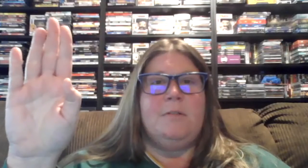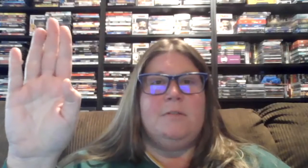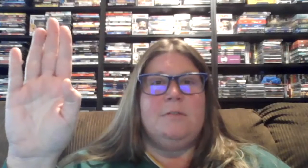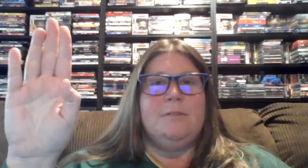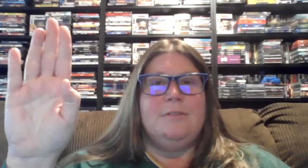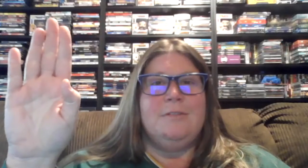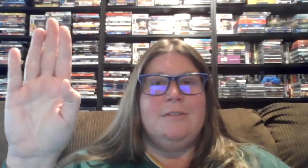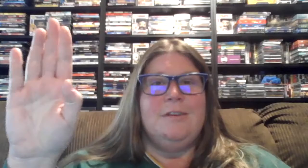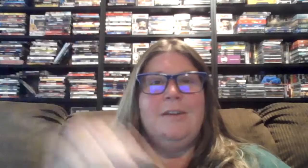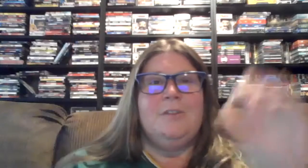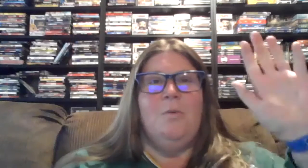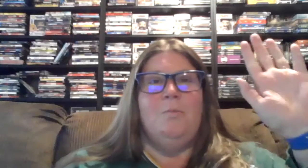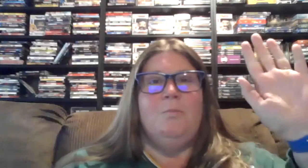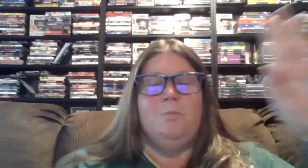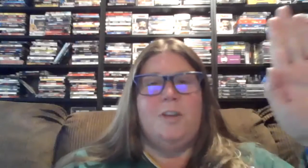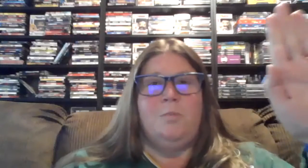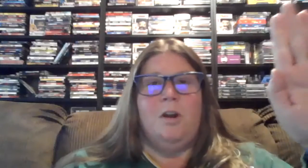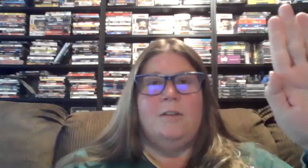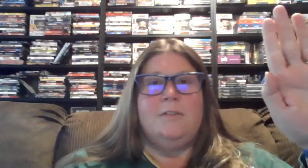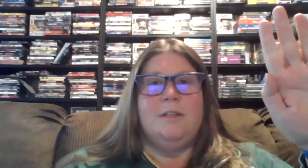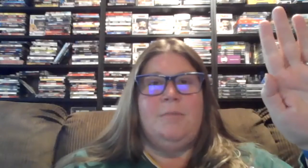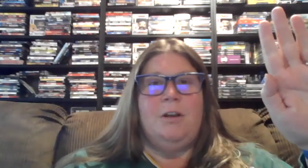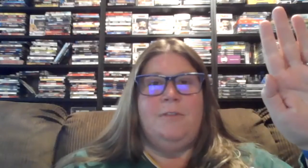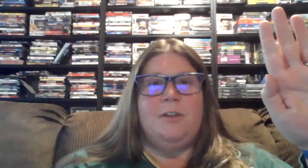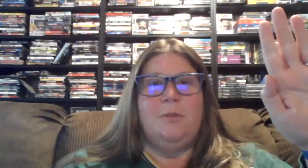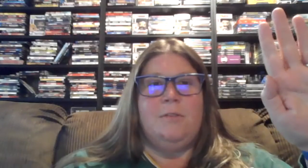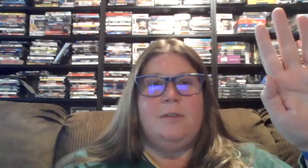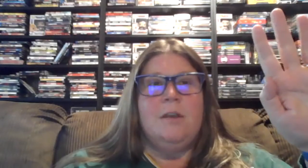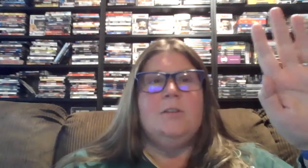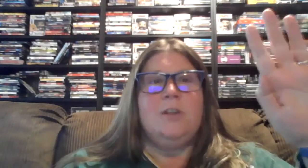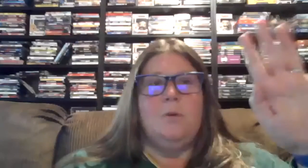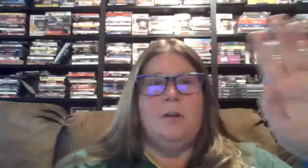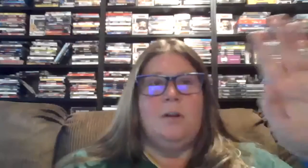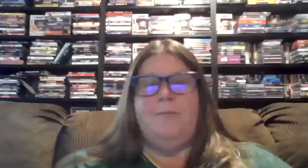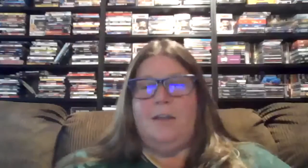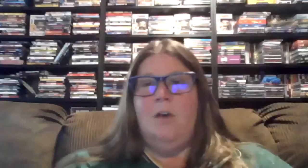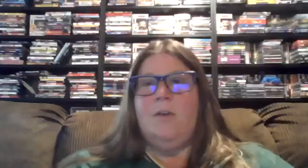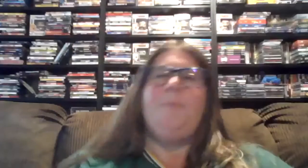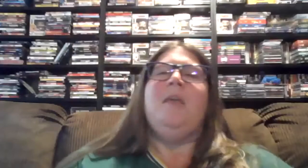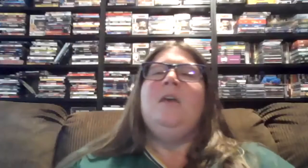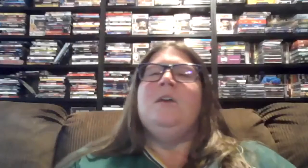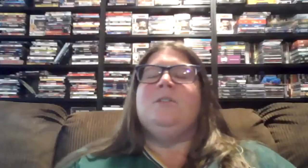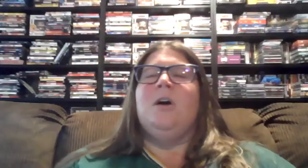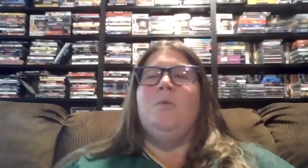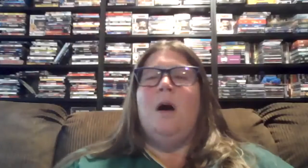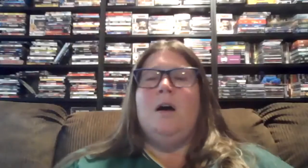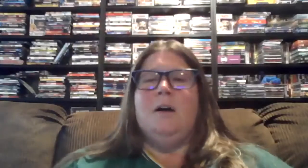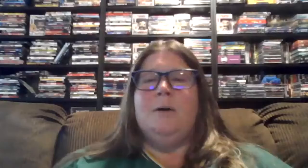numbers? So just words. Let me know if it's just words. Just words. Perfect. Okay. So